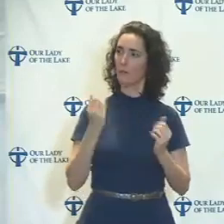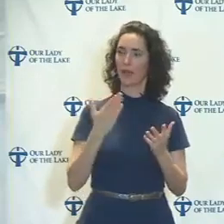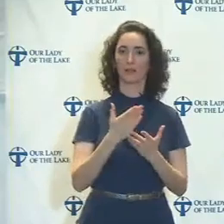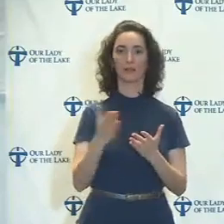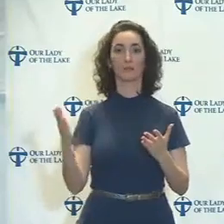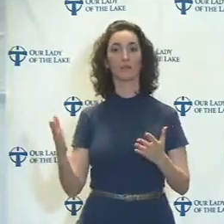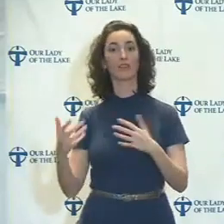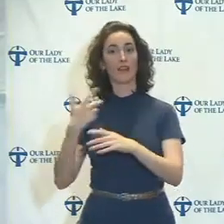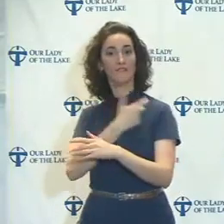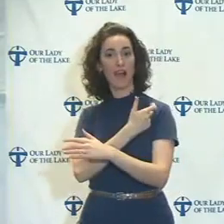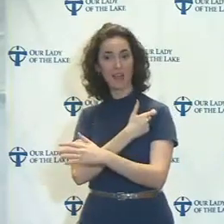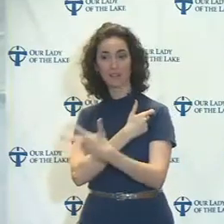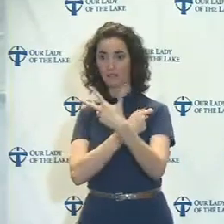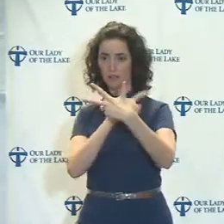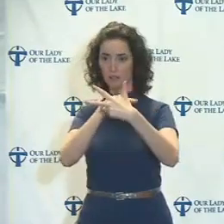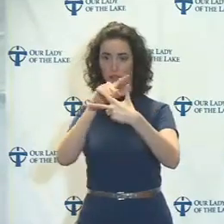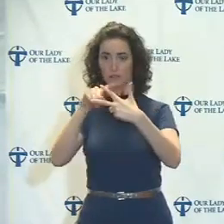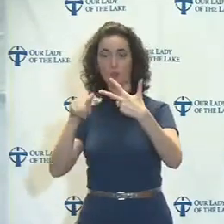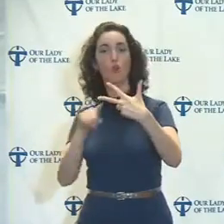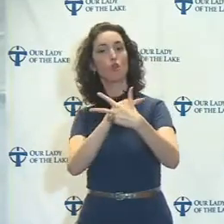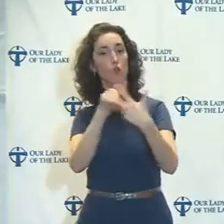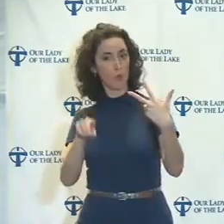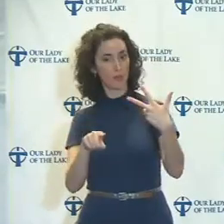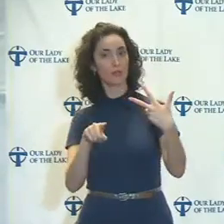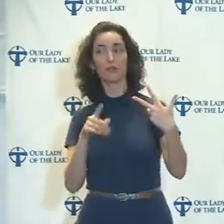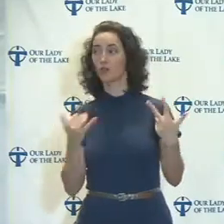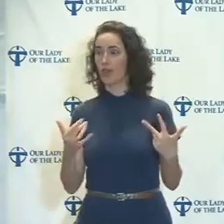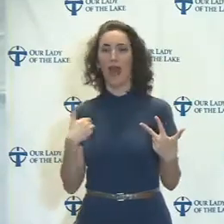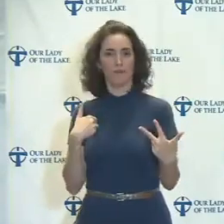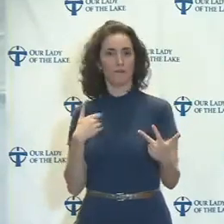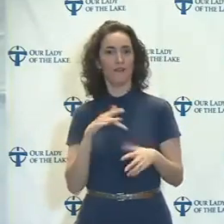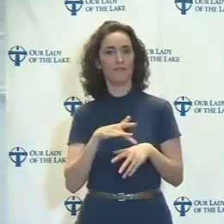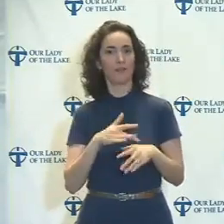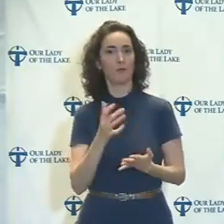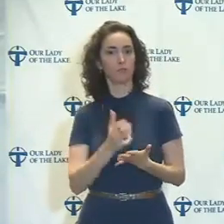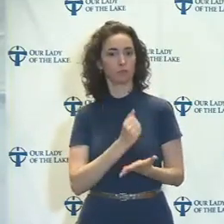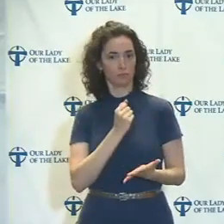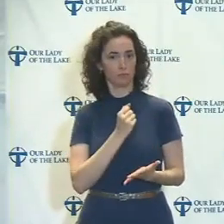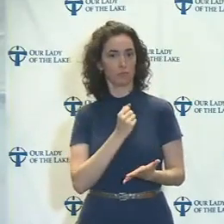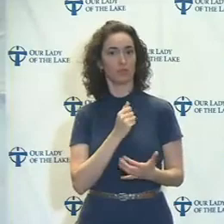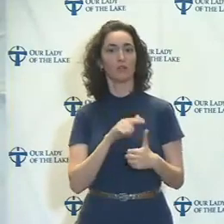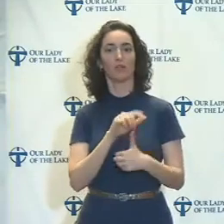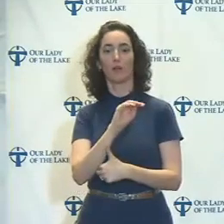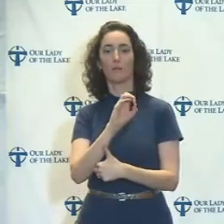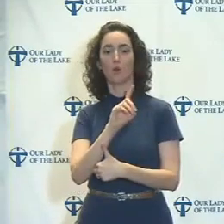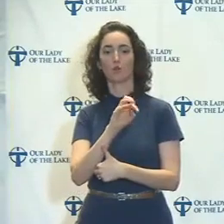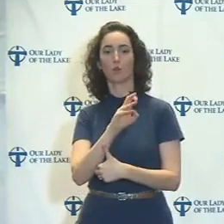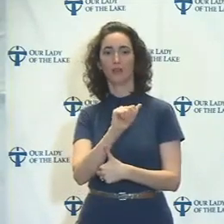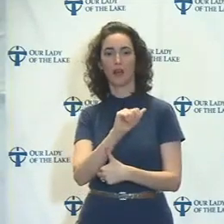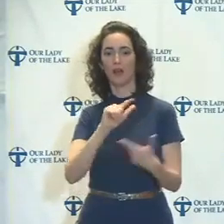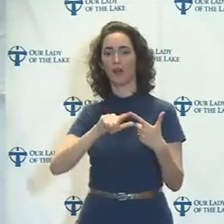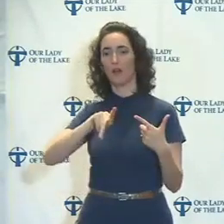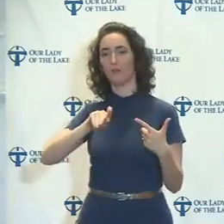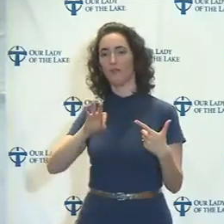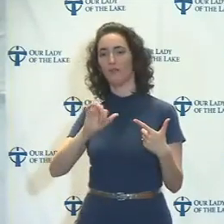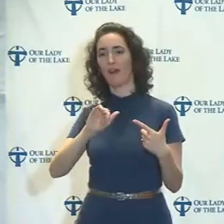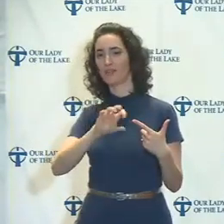3 of those are available to us today through Moderna, Pfizer,